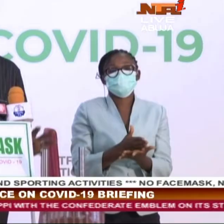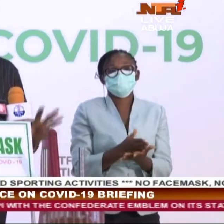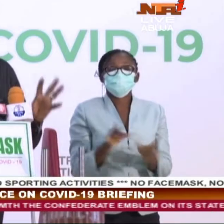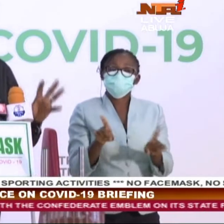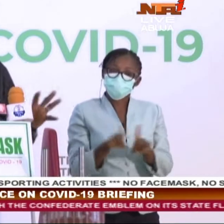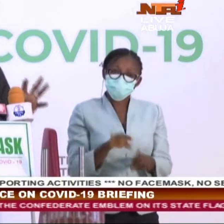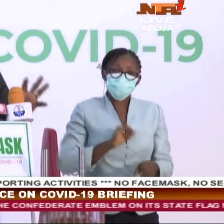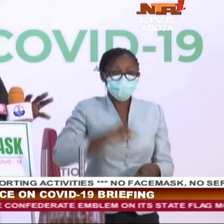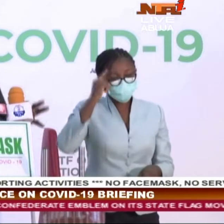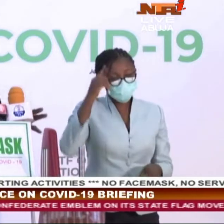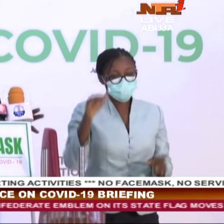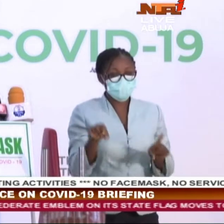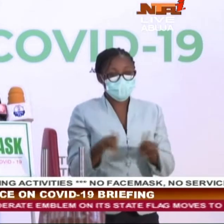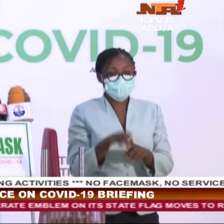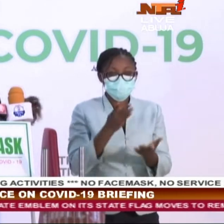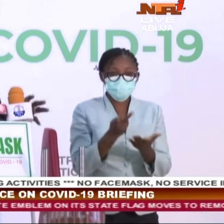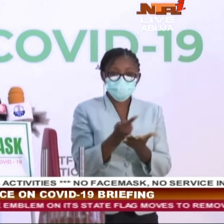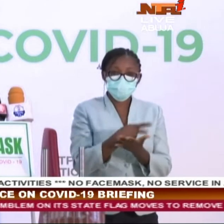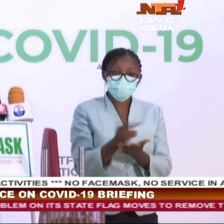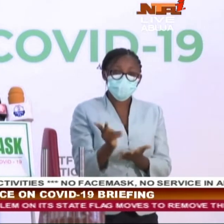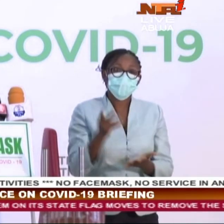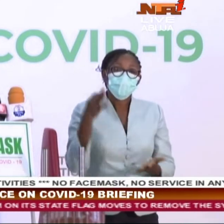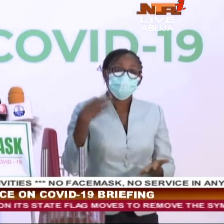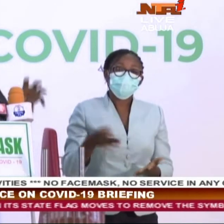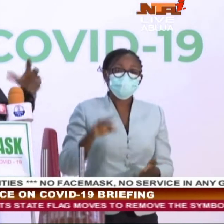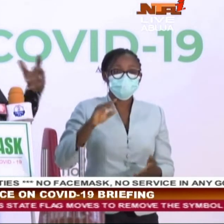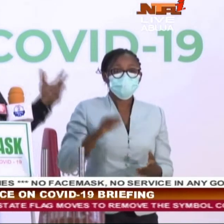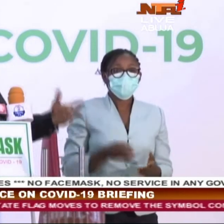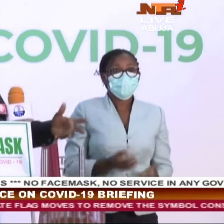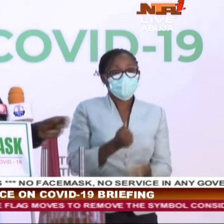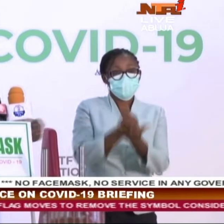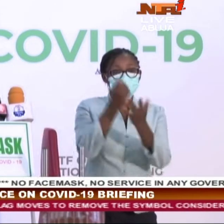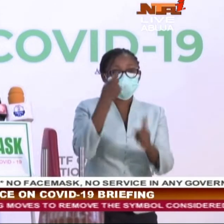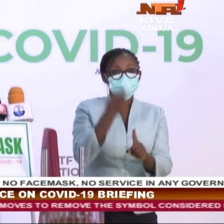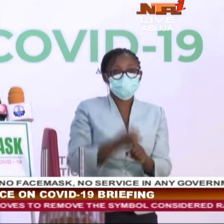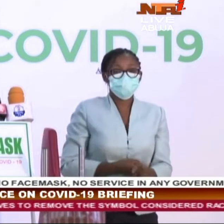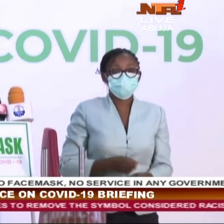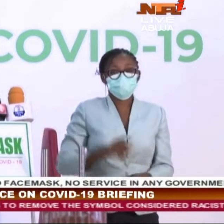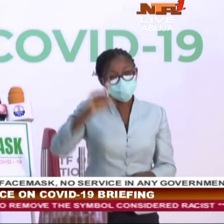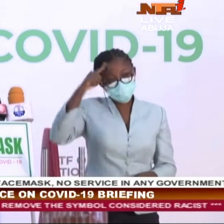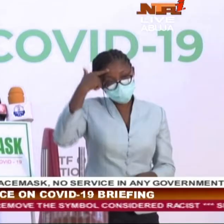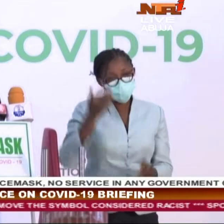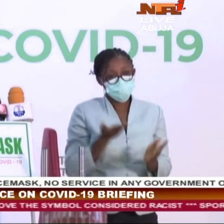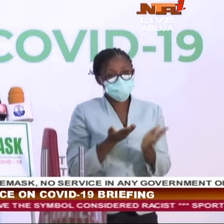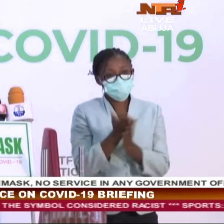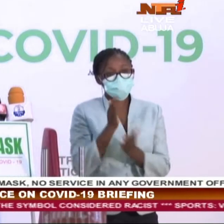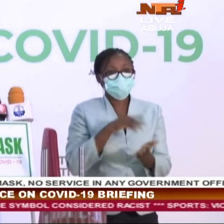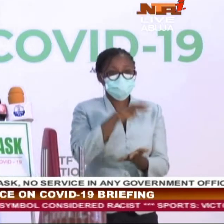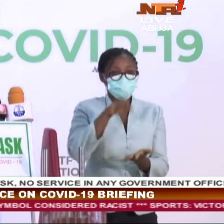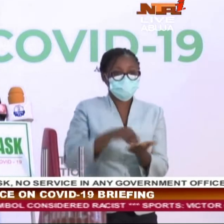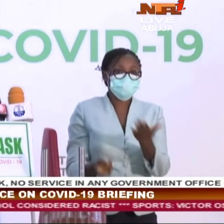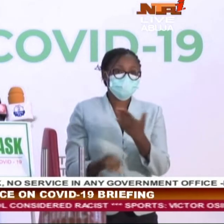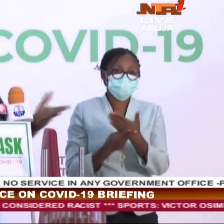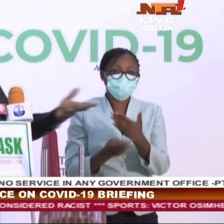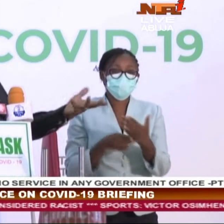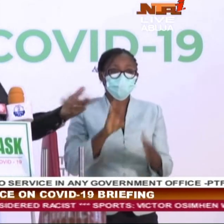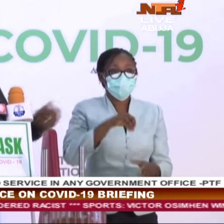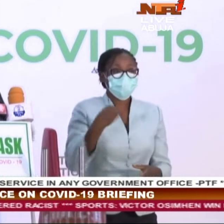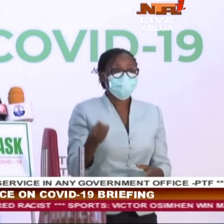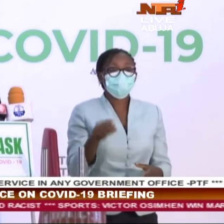So I think as part of the intervention of government through either the central bank or the